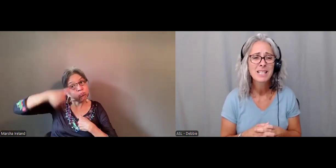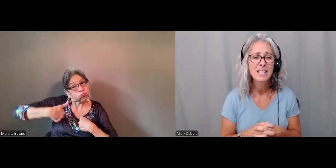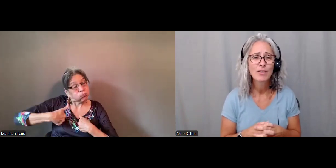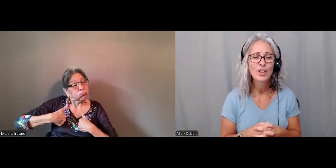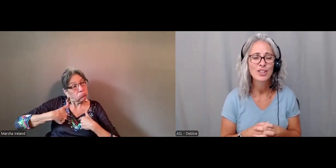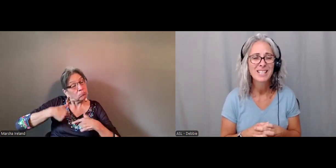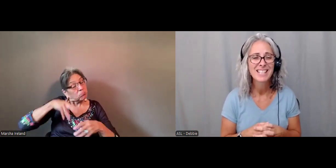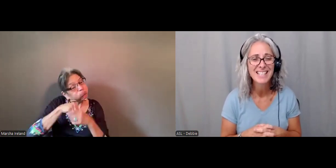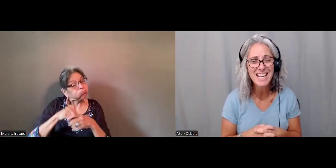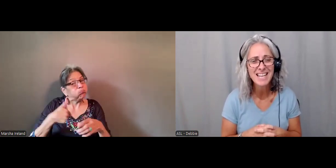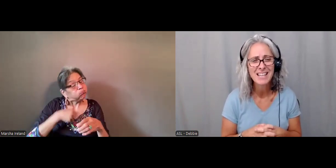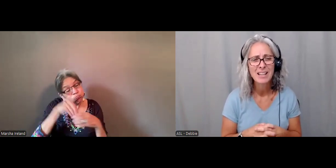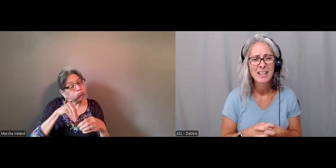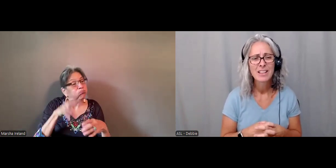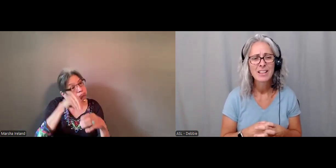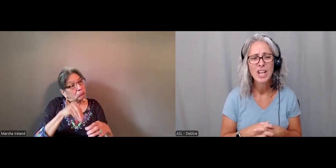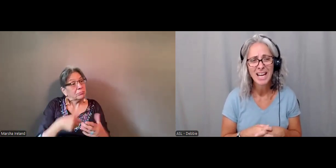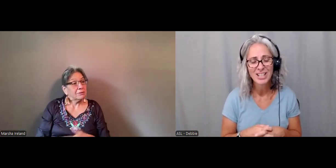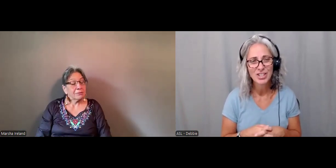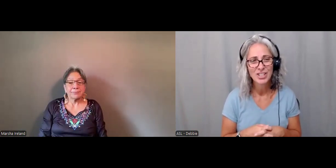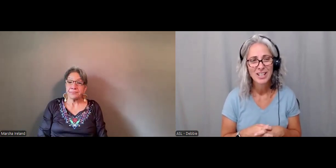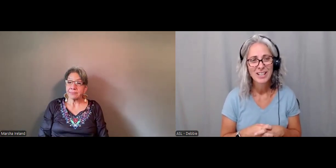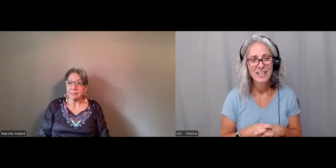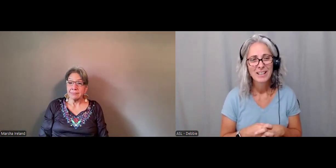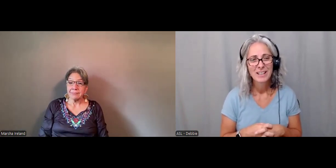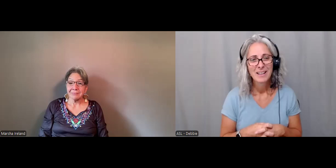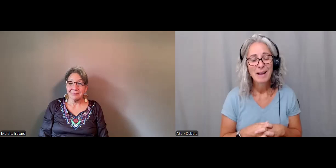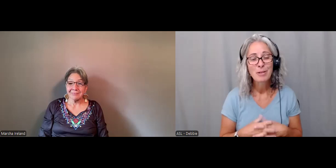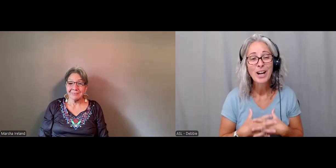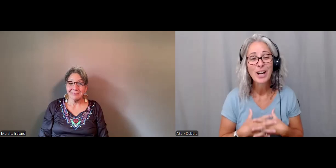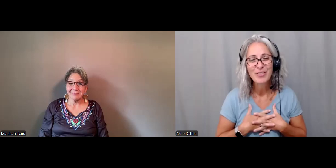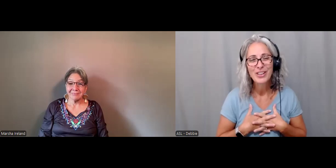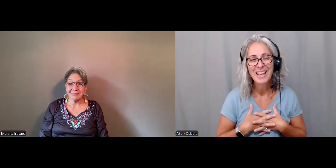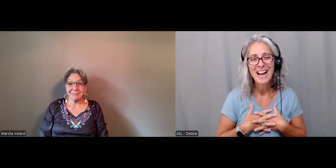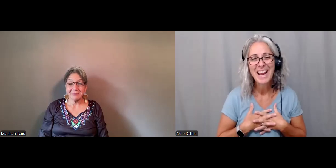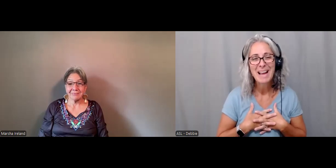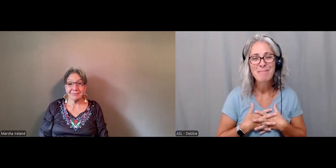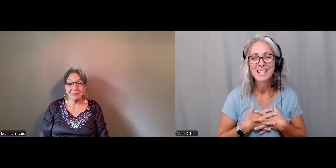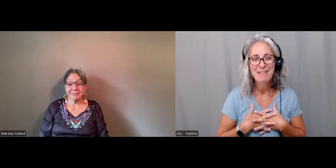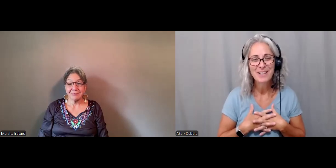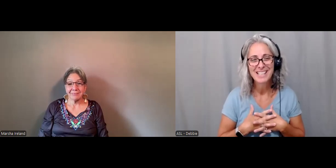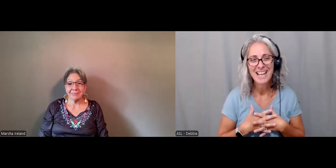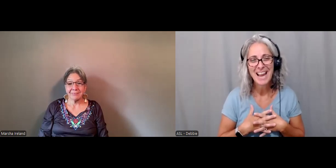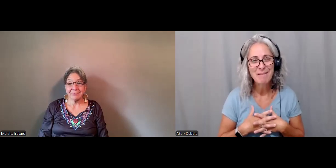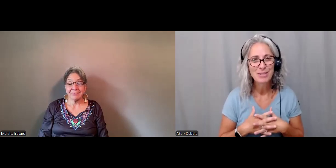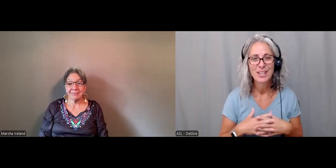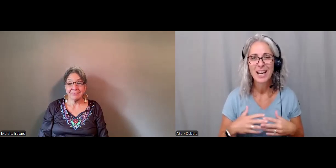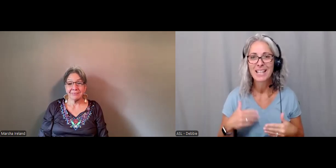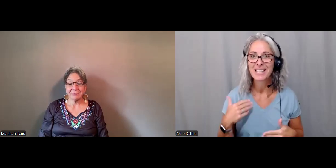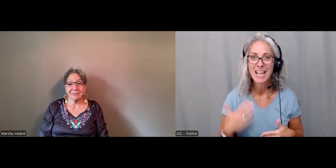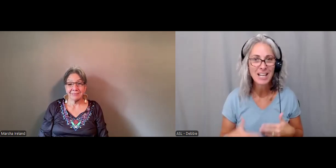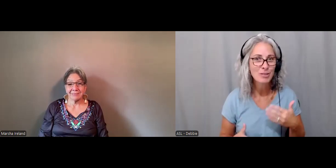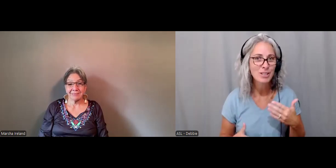Sometimes it's difficult to see the change. I'm grateful that I am as stubborn as I am so